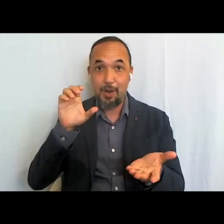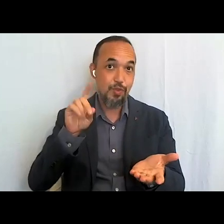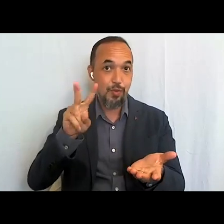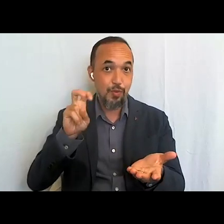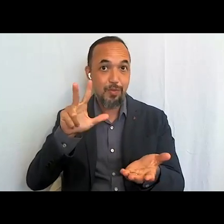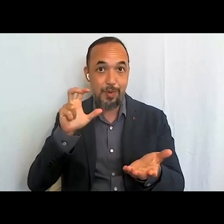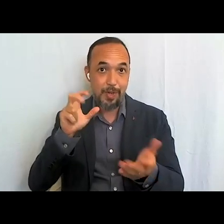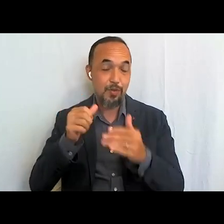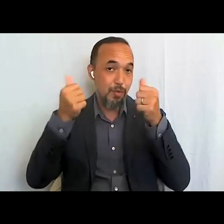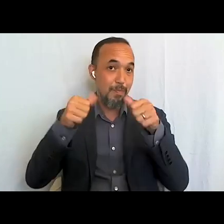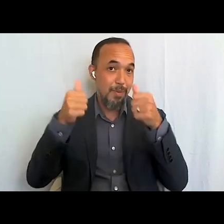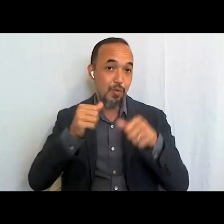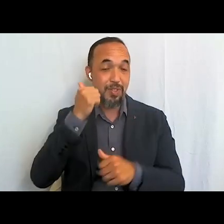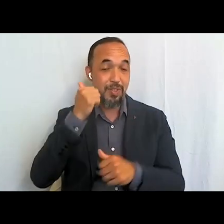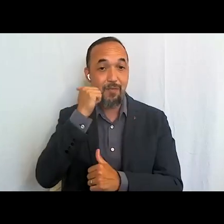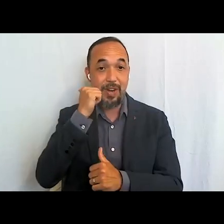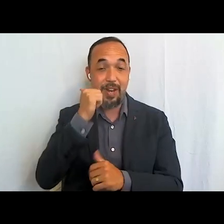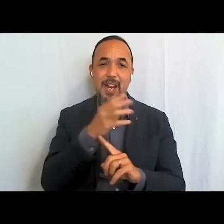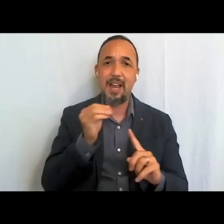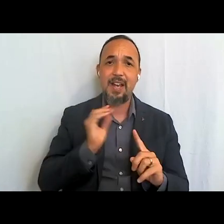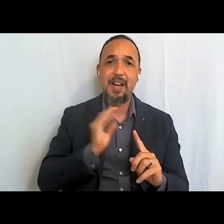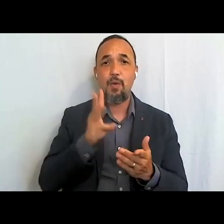do inviting from the website.